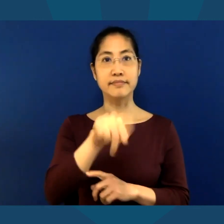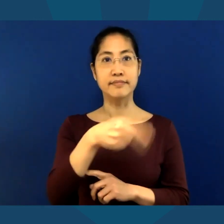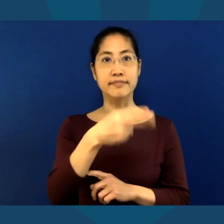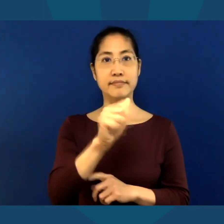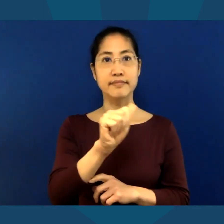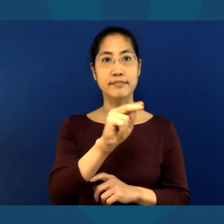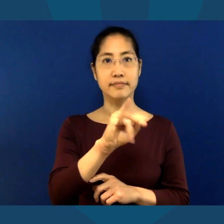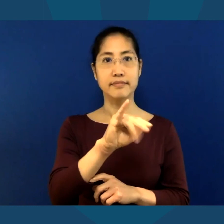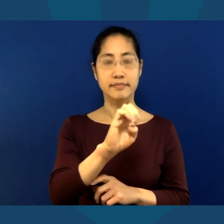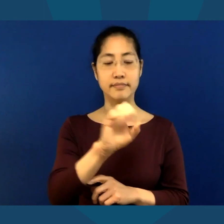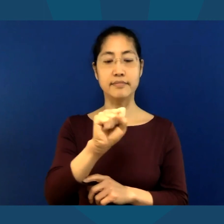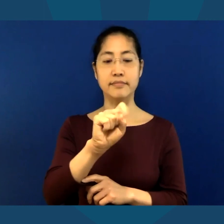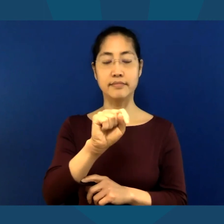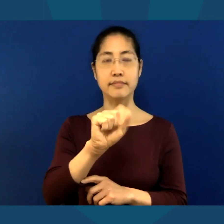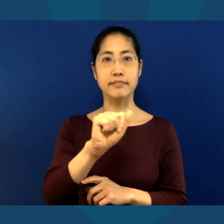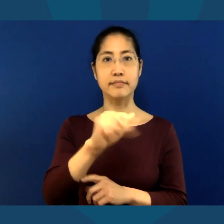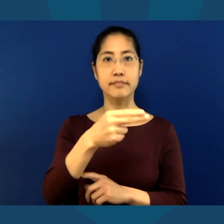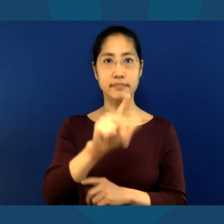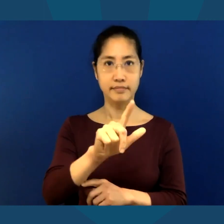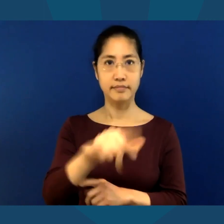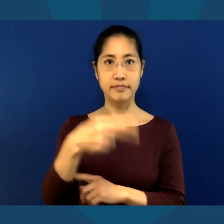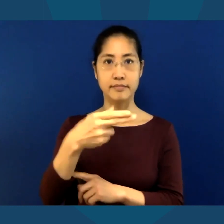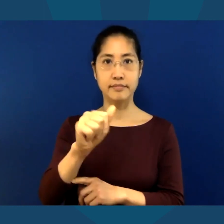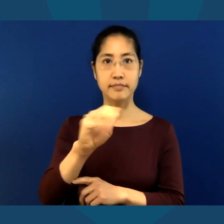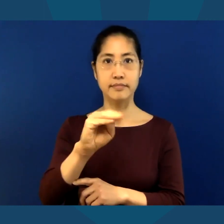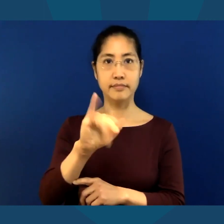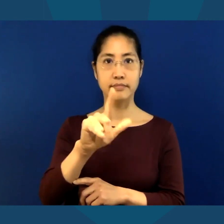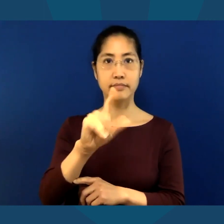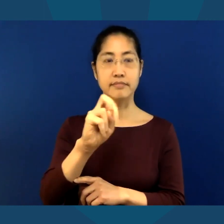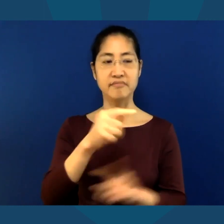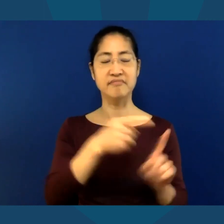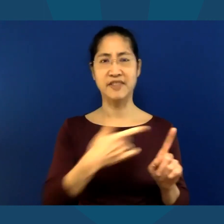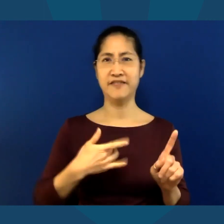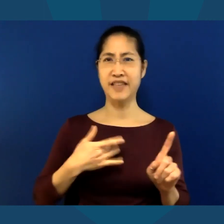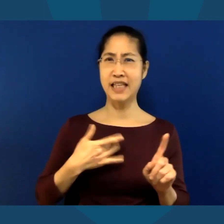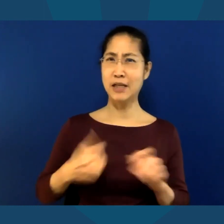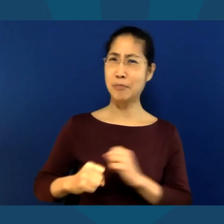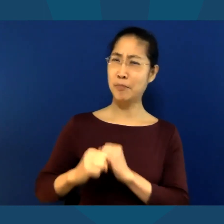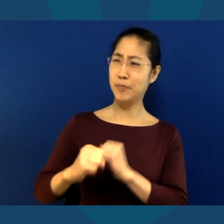Serving the public is Stephanie Stahl Hamilton's calling and vocation.